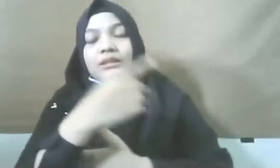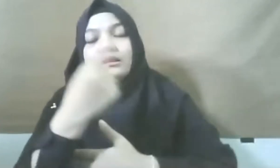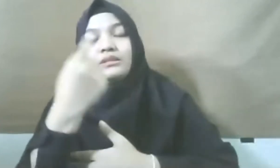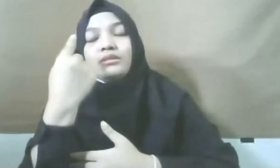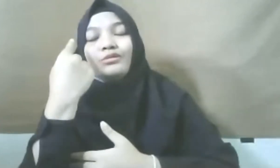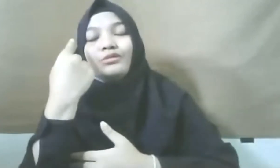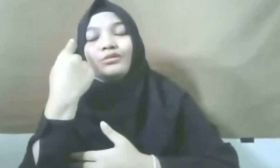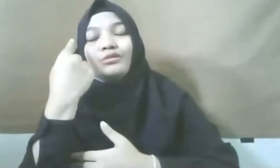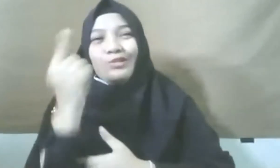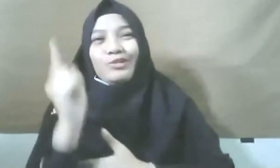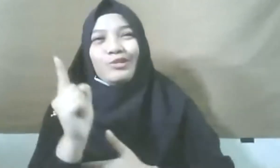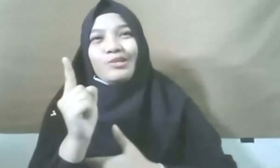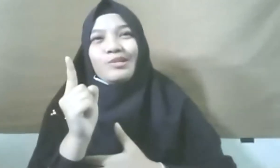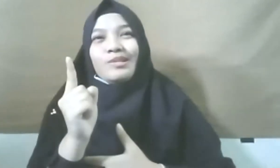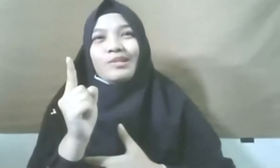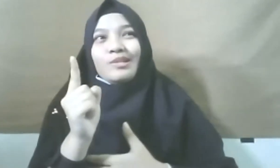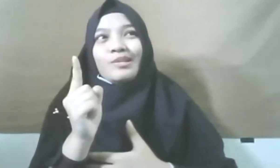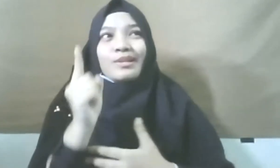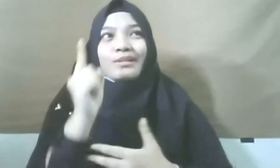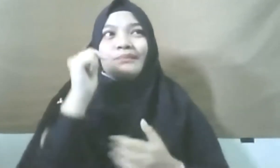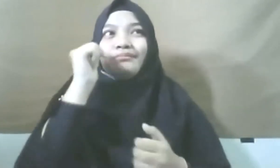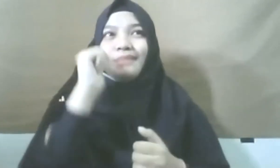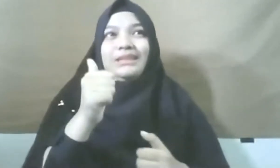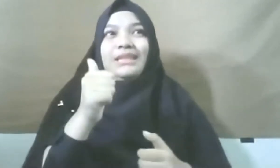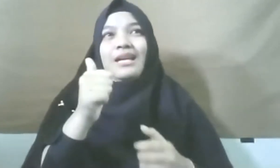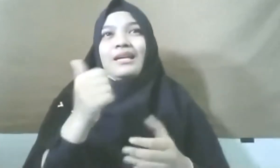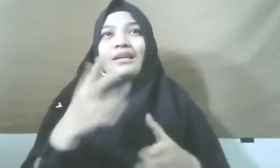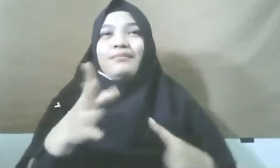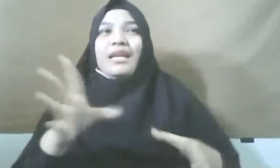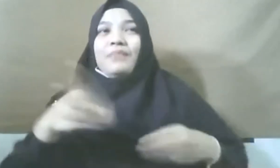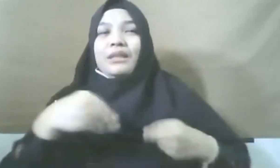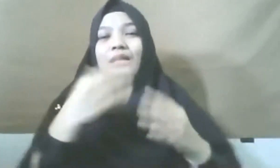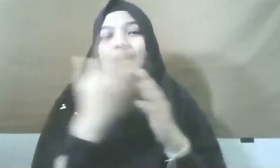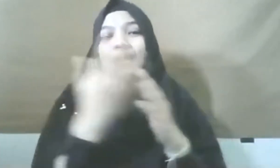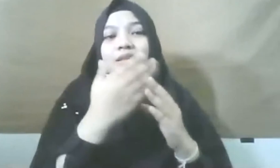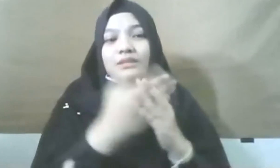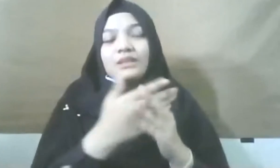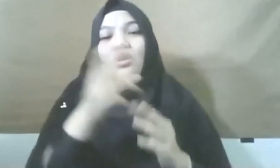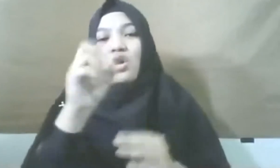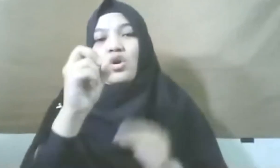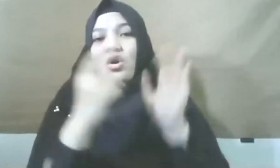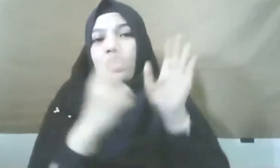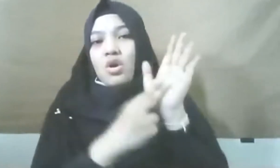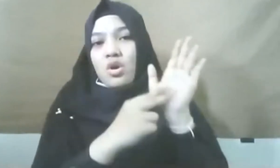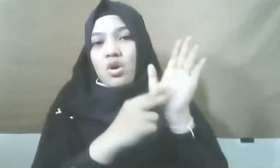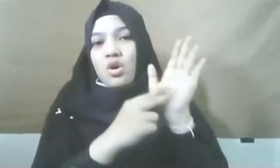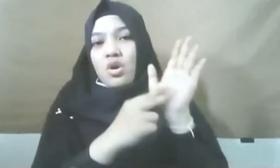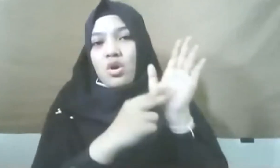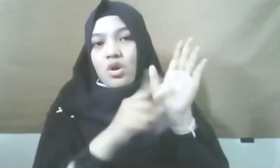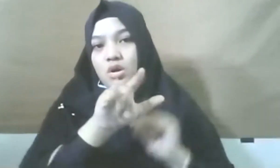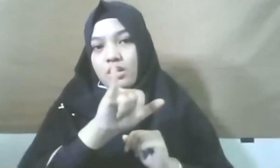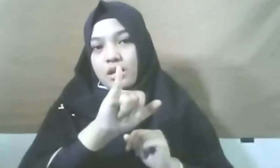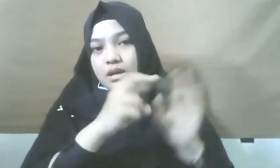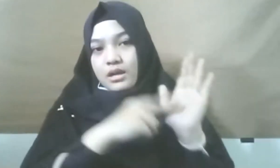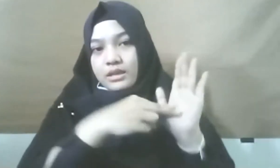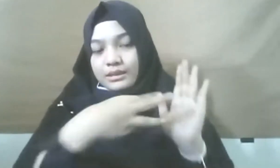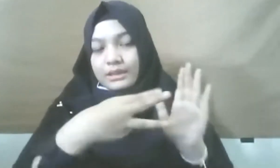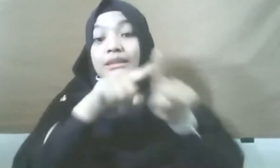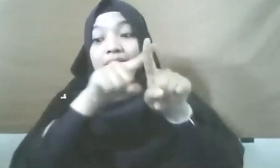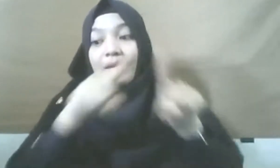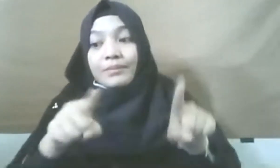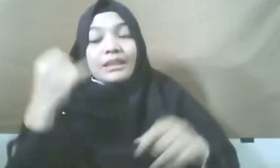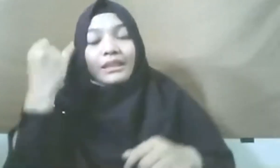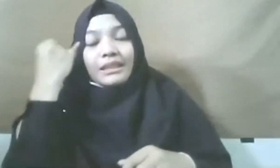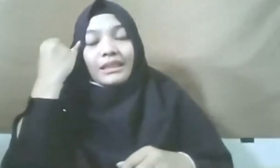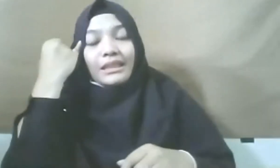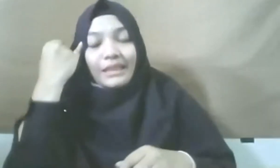done by online. But again, the questions will be, the idea of inclusive education is to